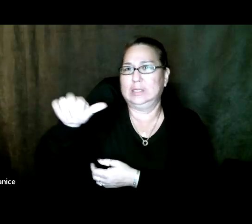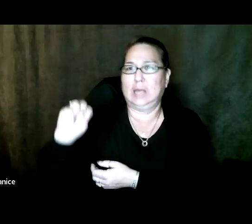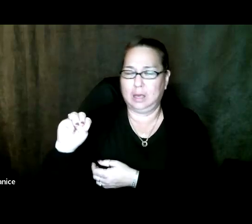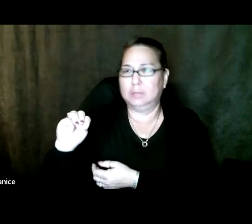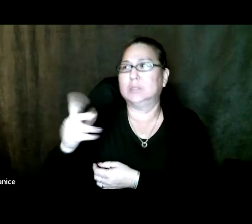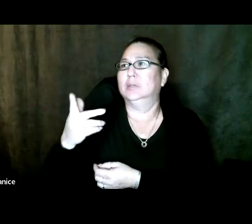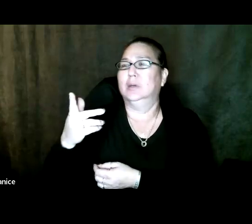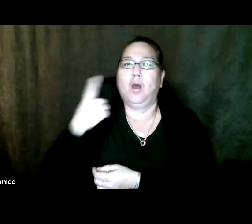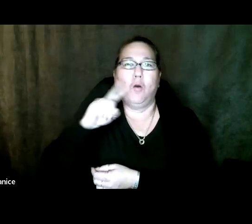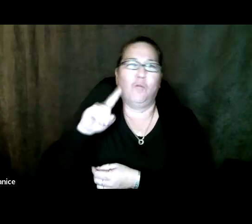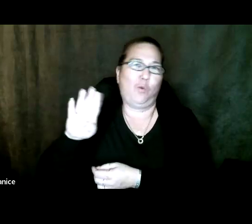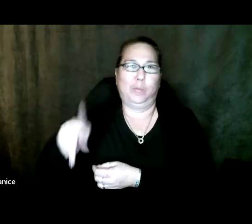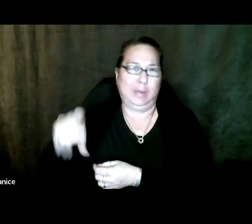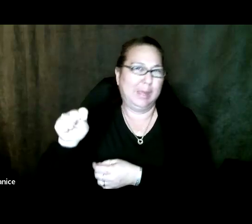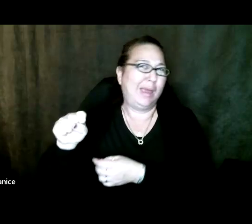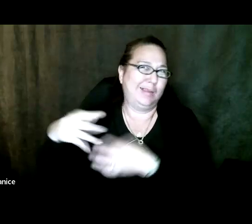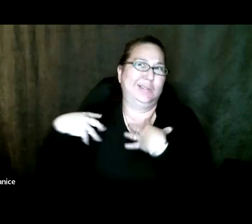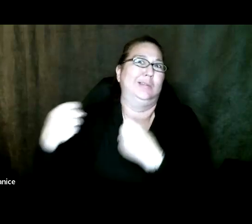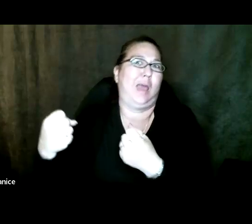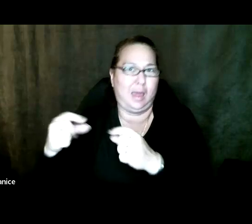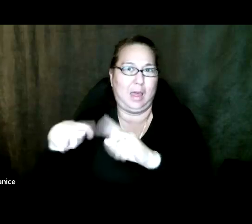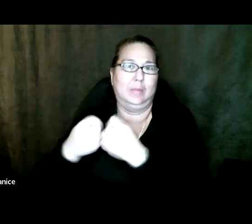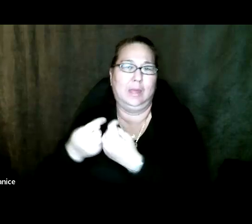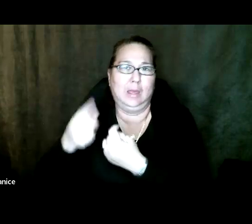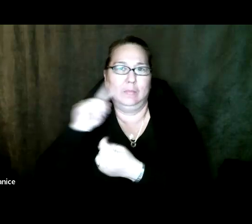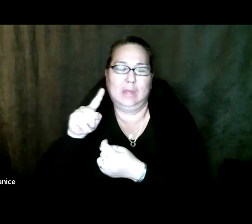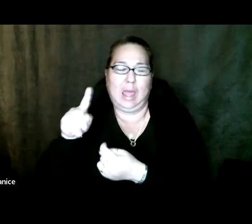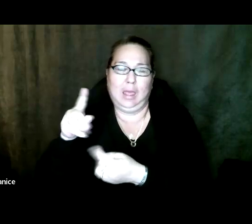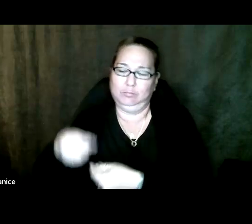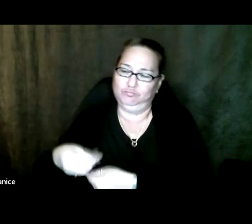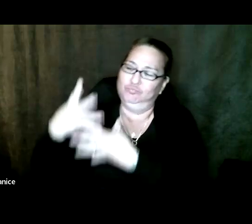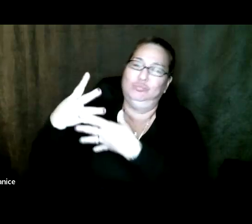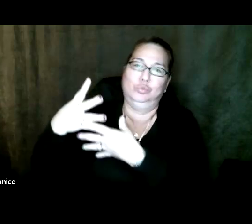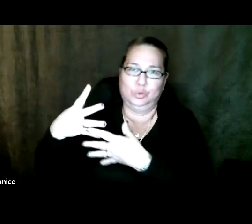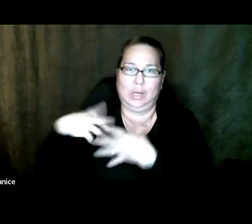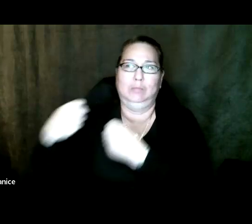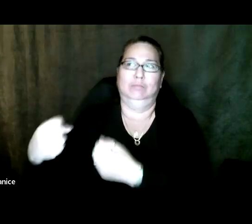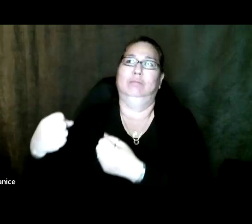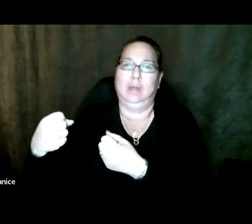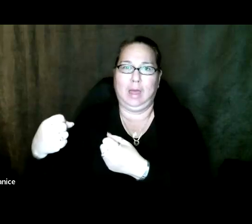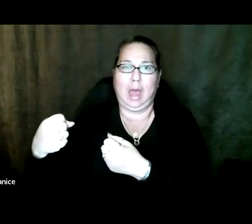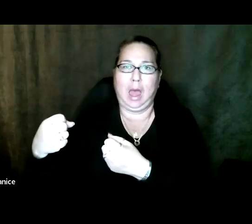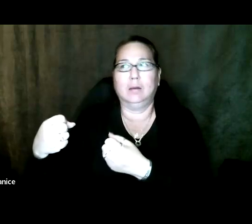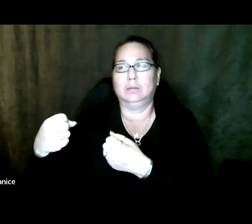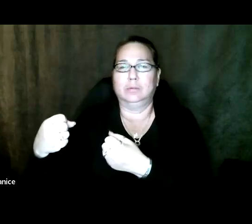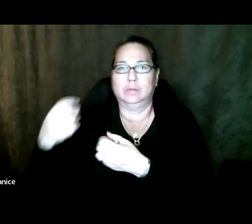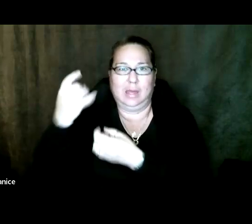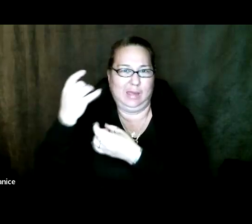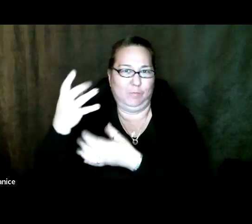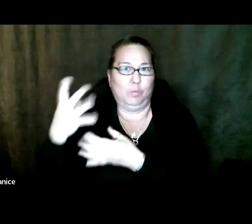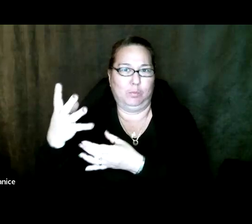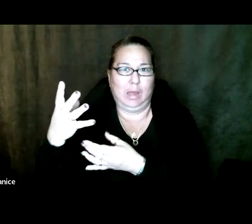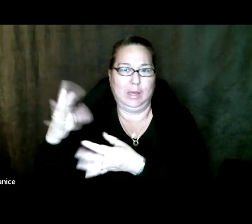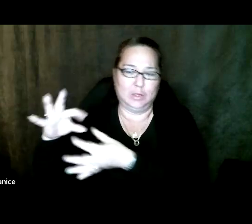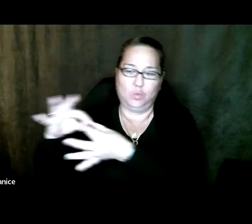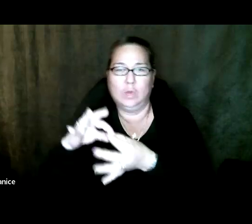team does our sort of standard screeners, and so that can turn up some data of students who are struggling with vision as a part of that. So I think the